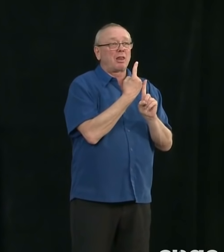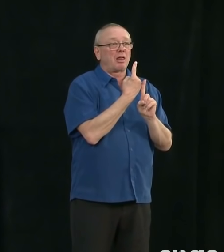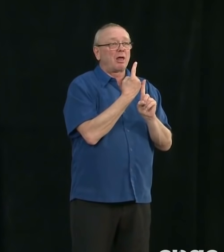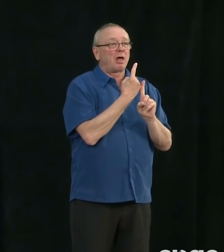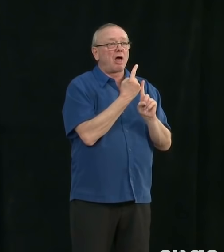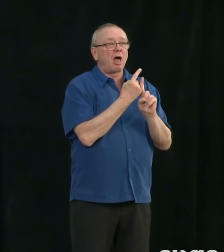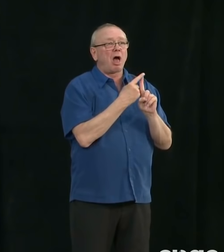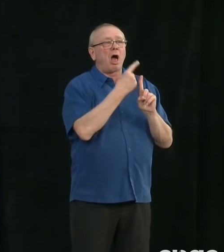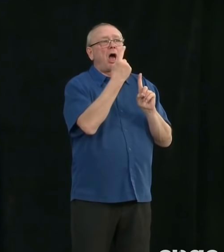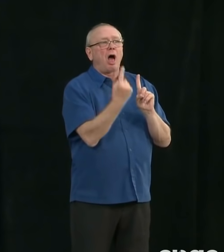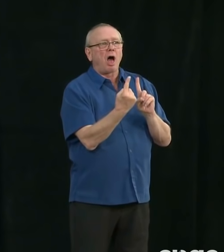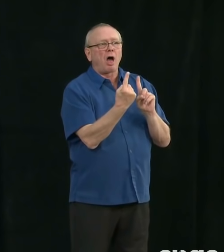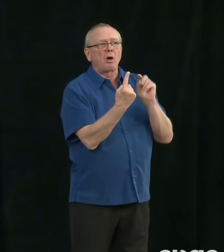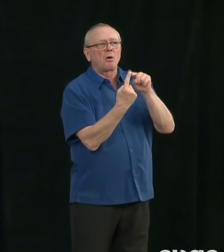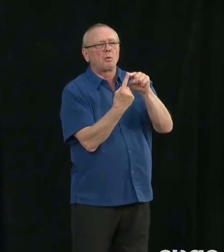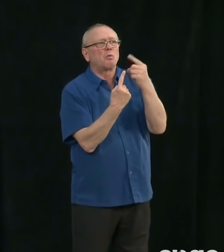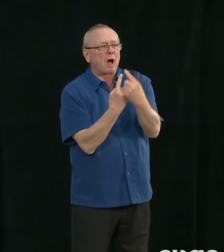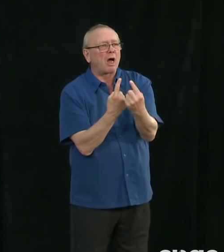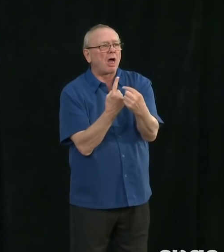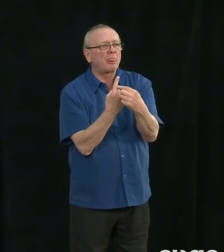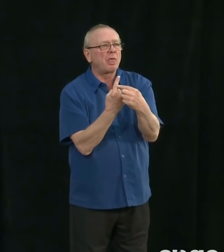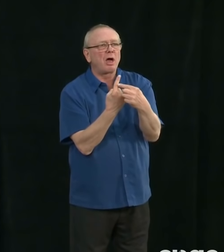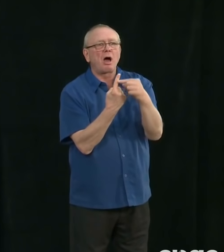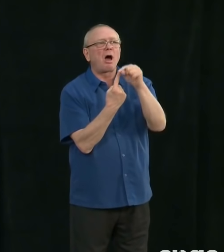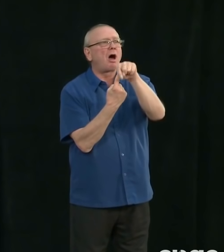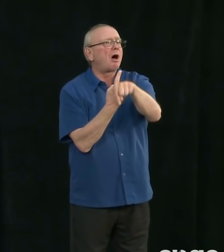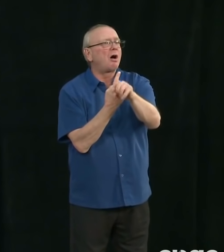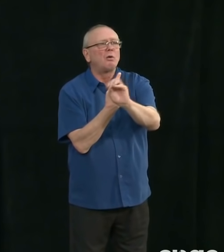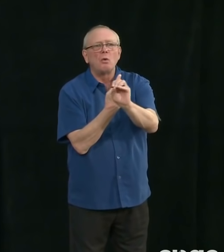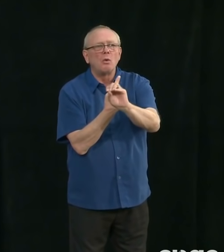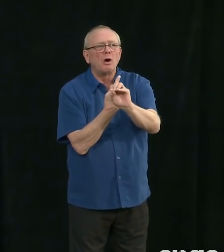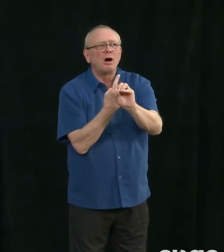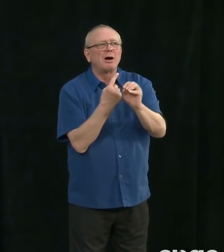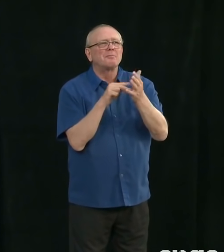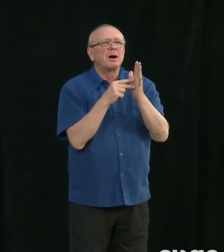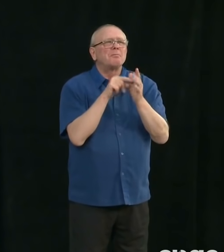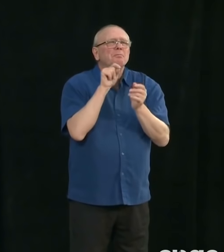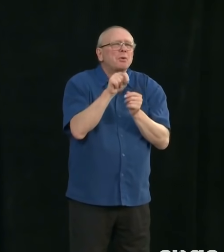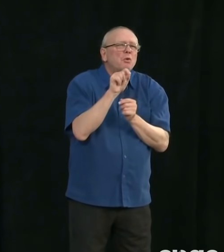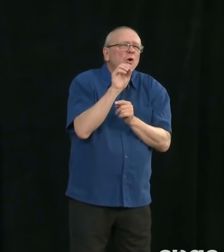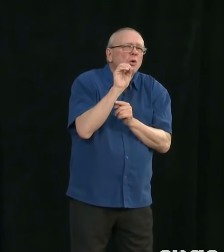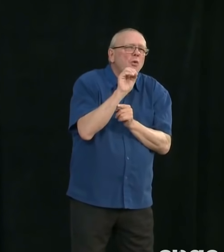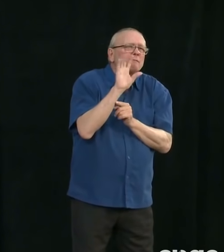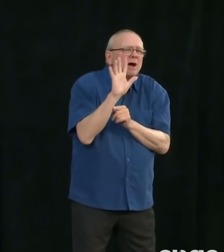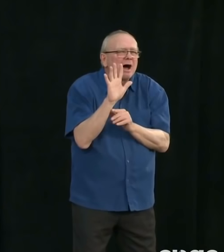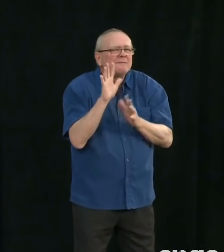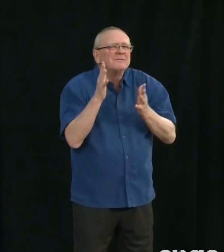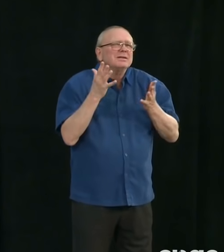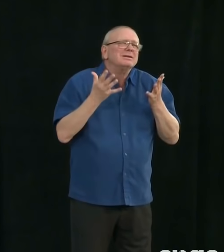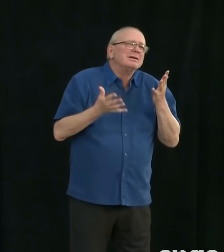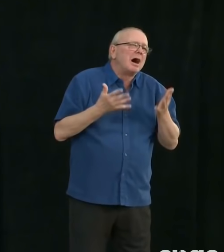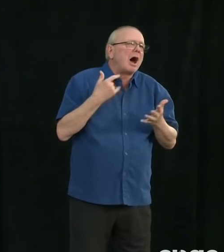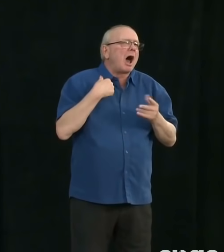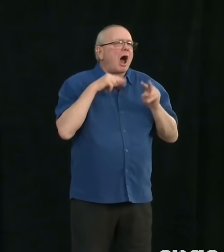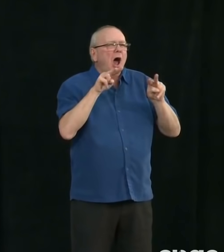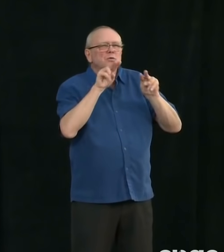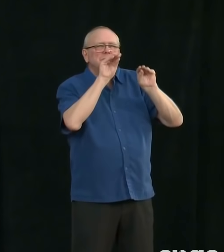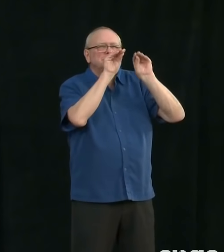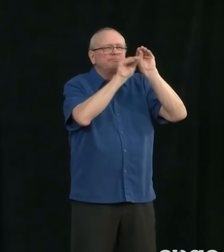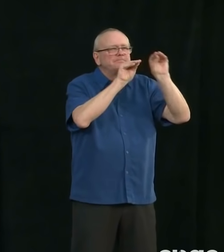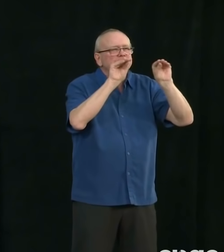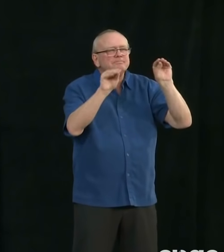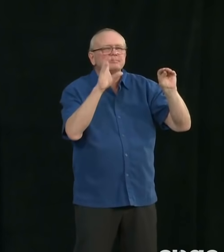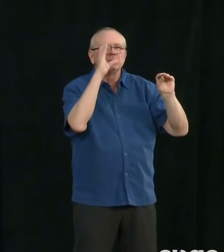anyone, so a 0.5 average. Our modeling is only going to tell us what would happen if those assumptions changed. It